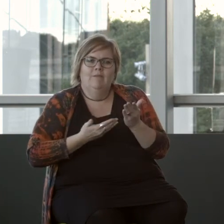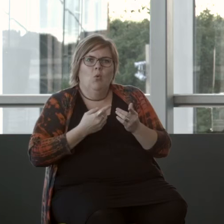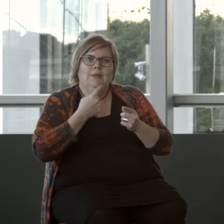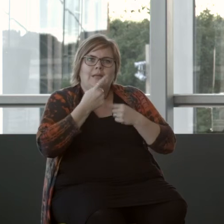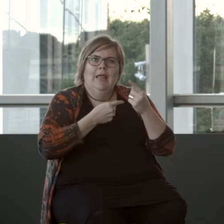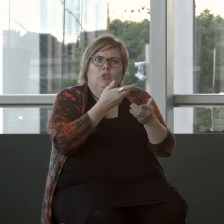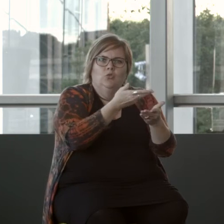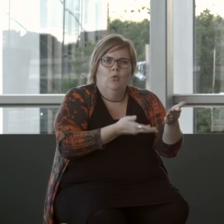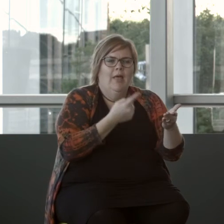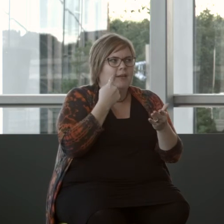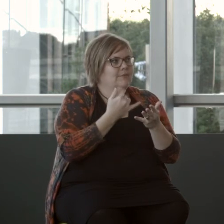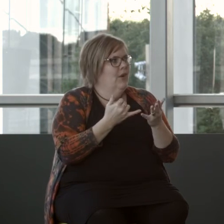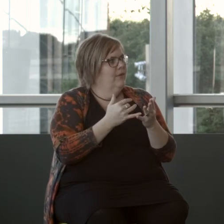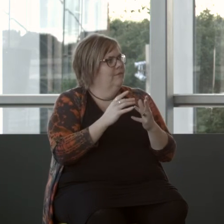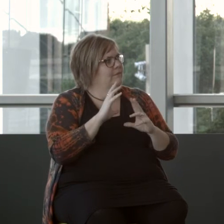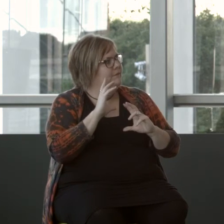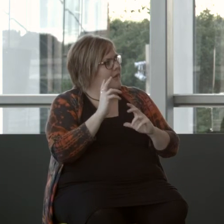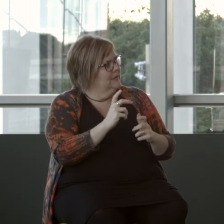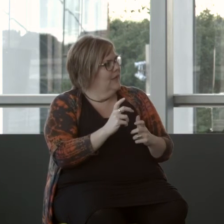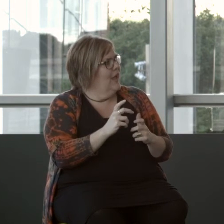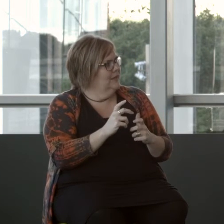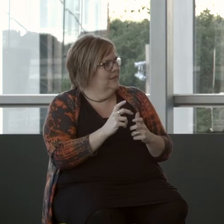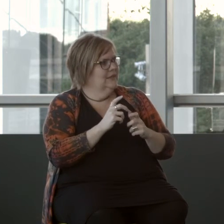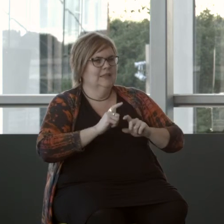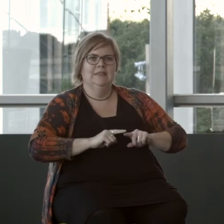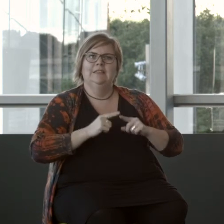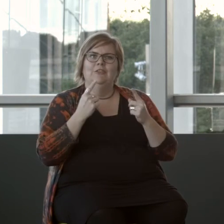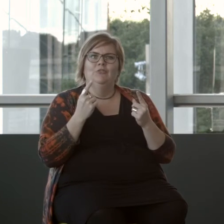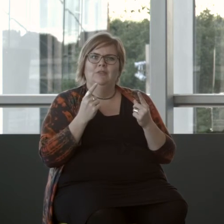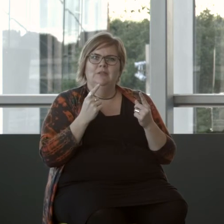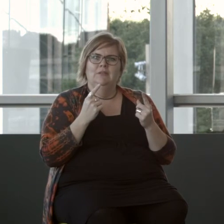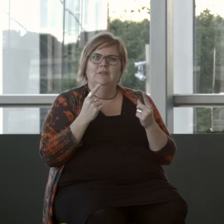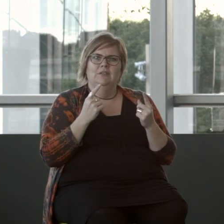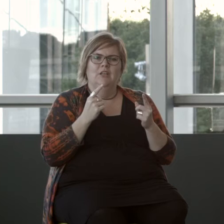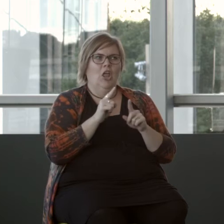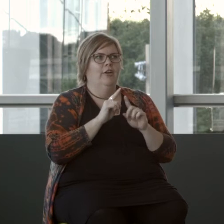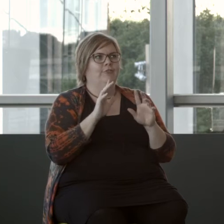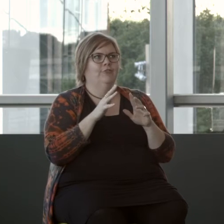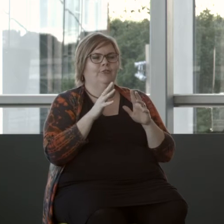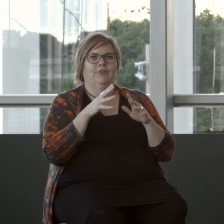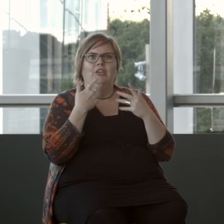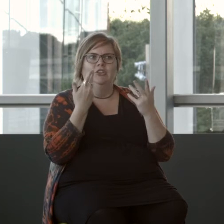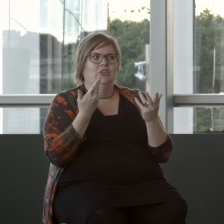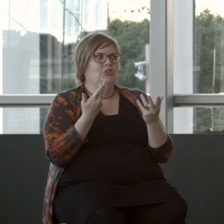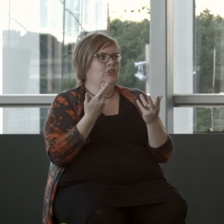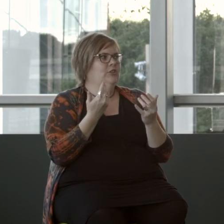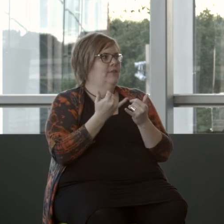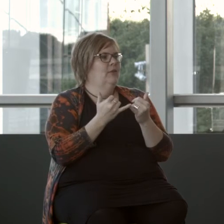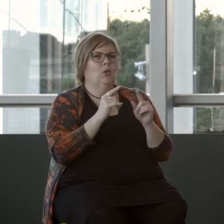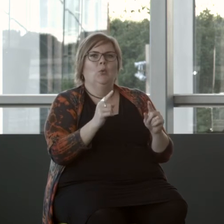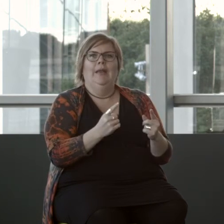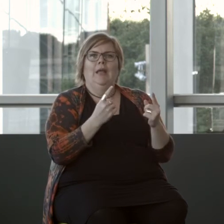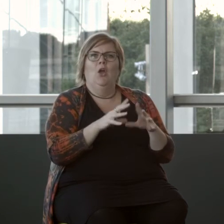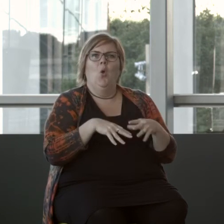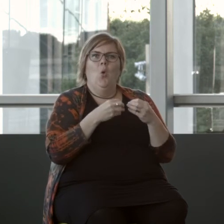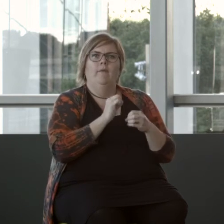fascinating. It's a breath of fresh air, and it's something that it's unique about your work, because all your